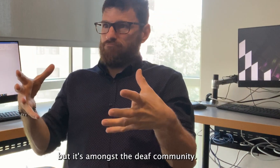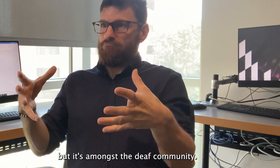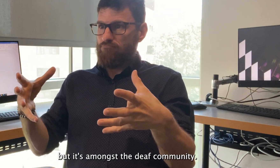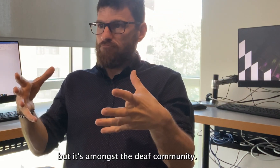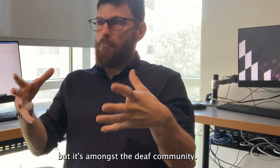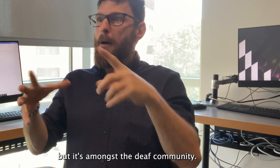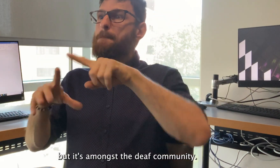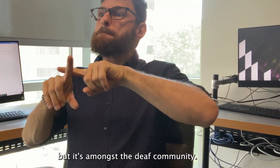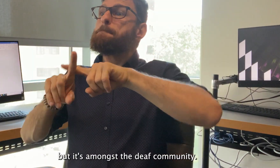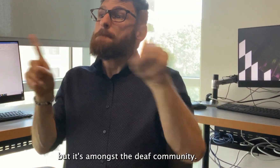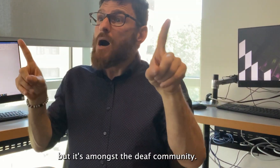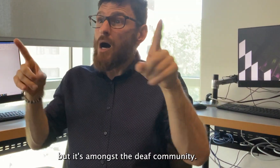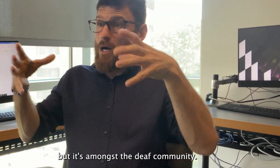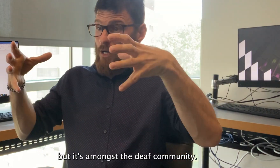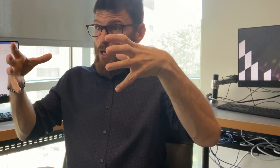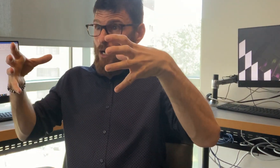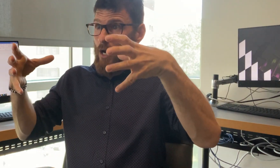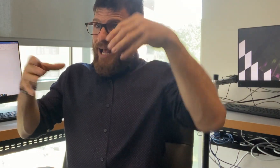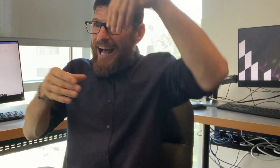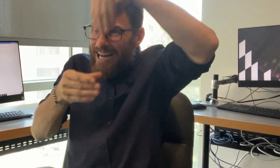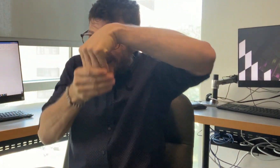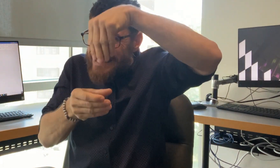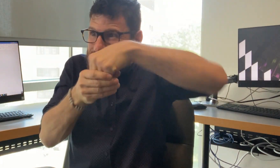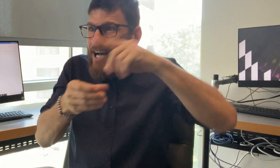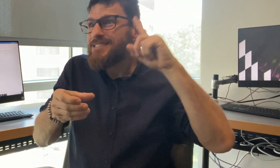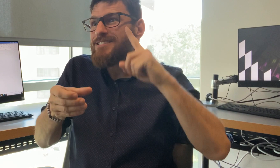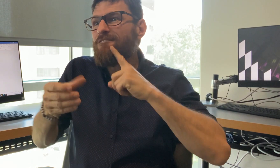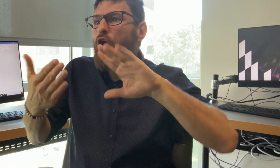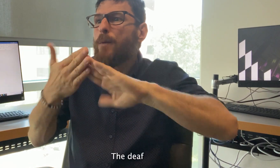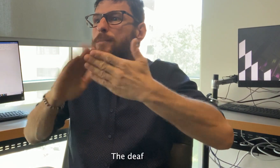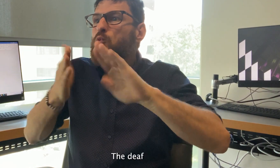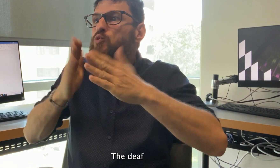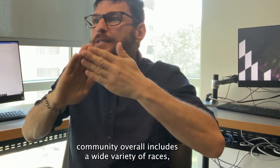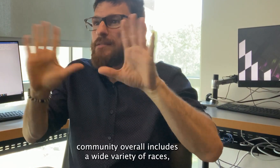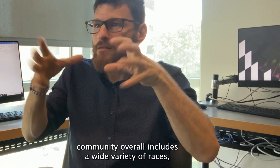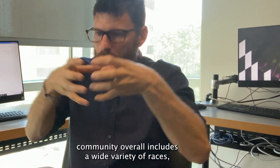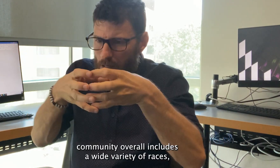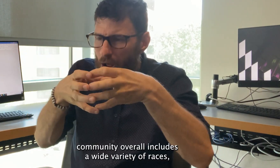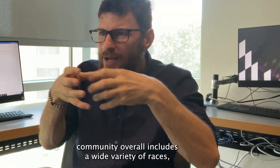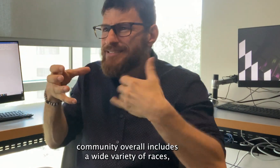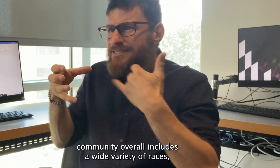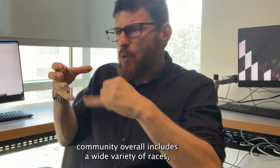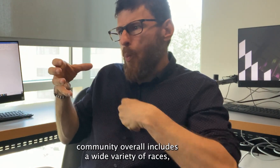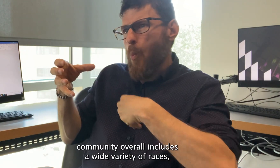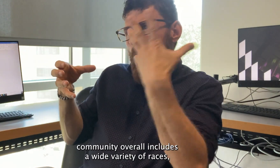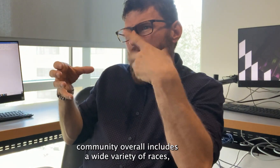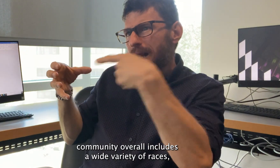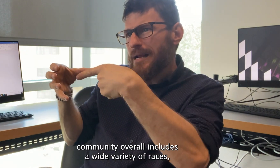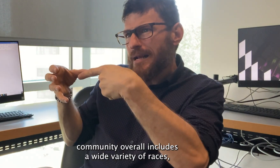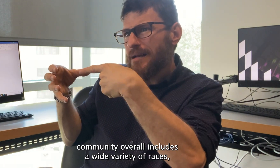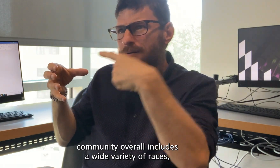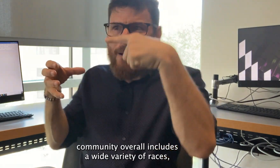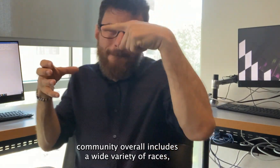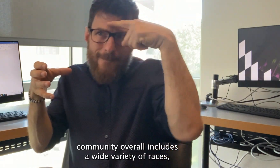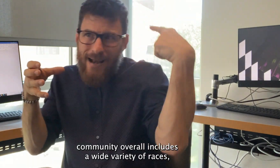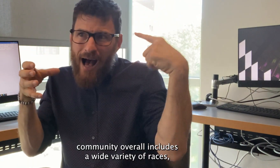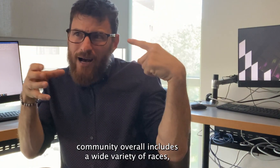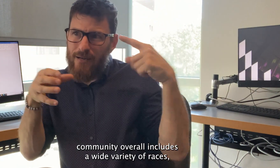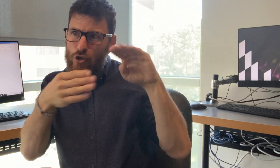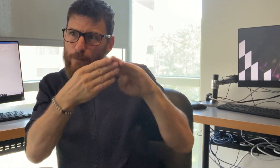But it's amongst the deaf community. The deaf community overall includes a wide variety of